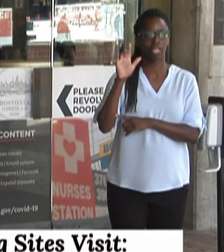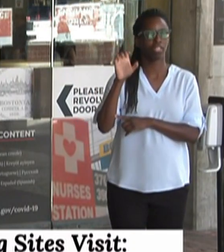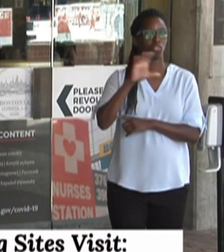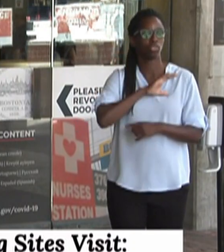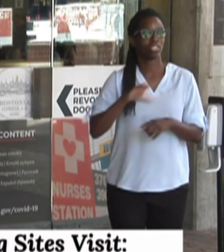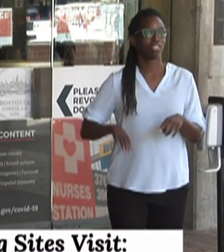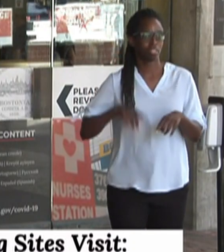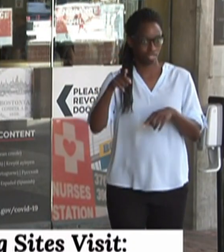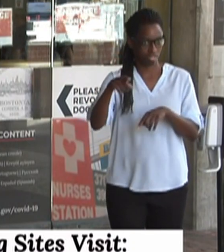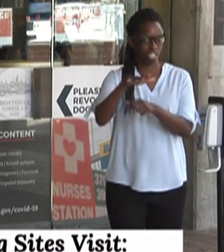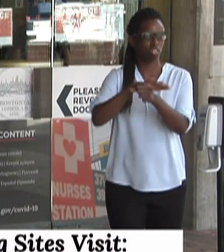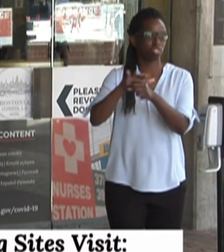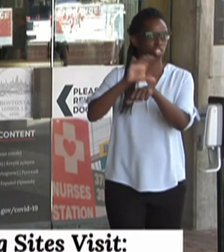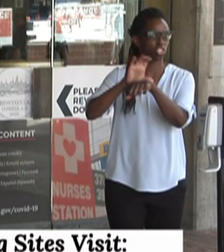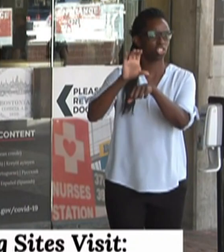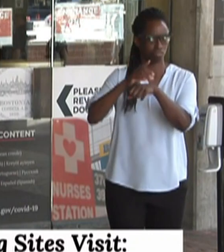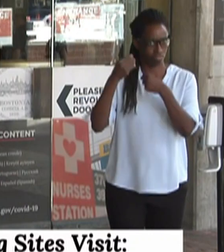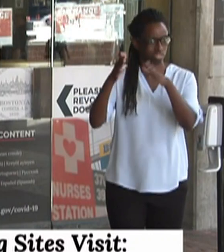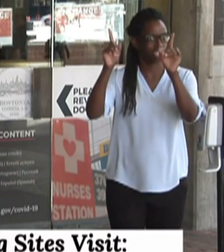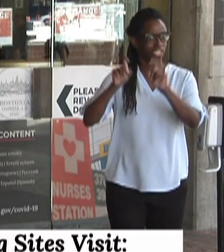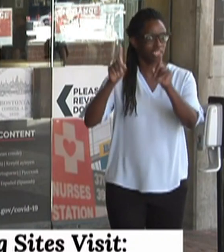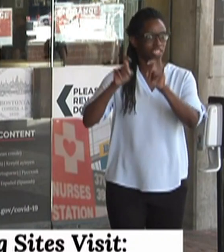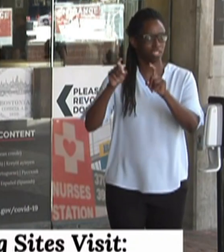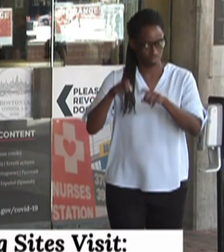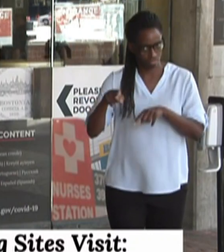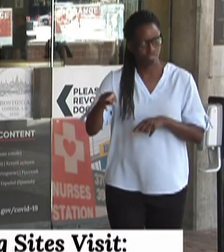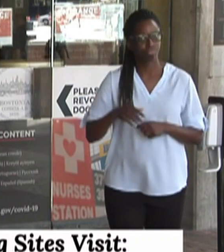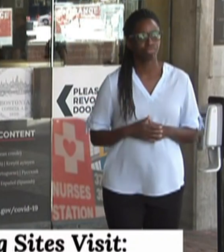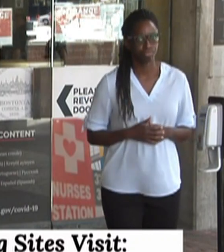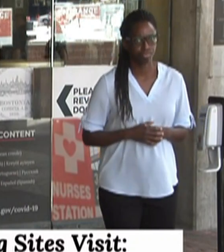full map of testing locations. Go to